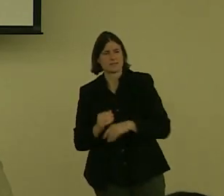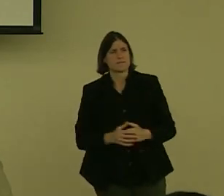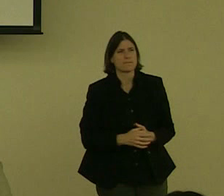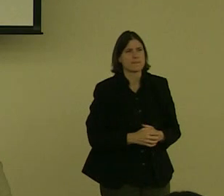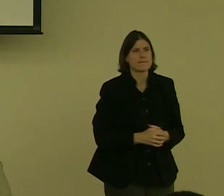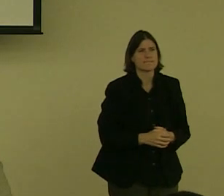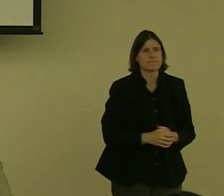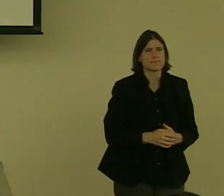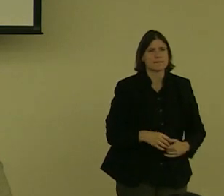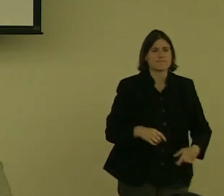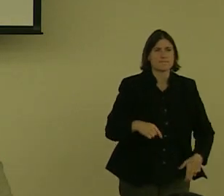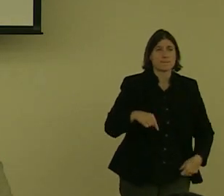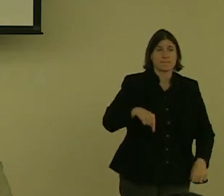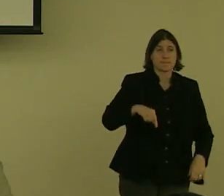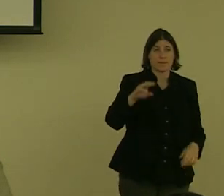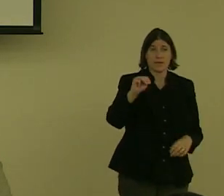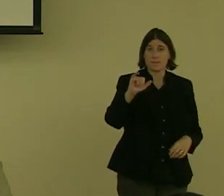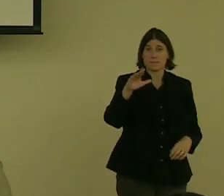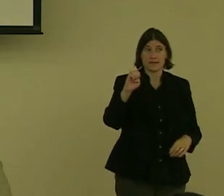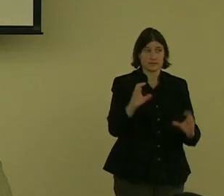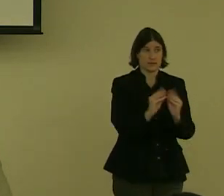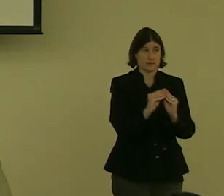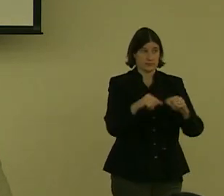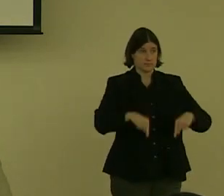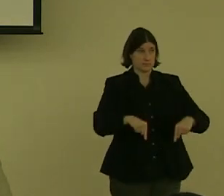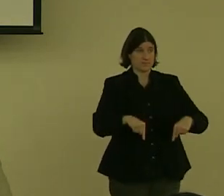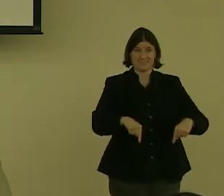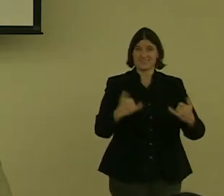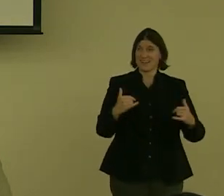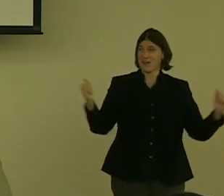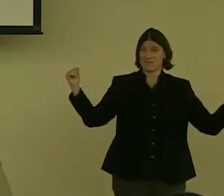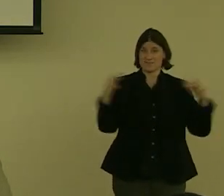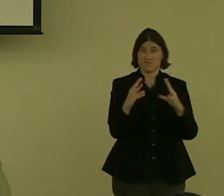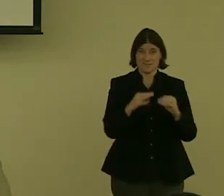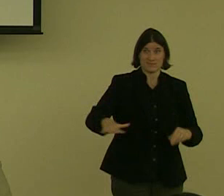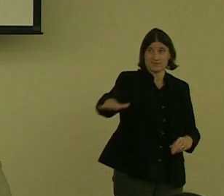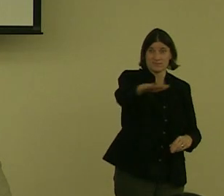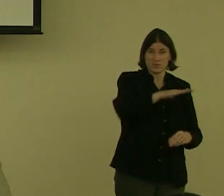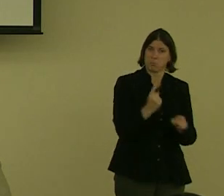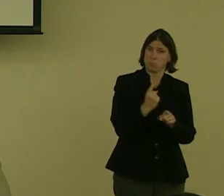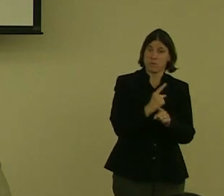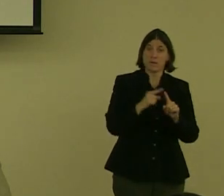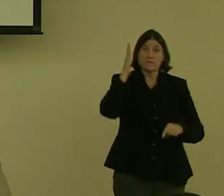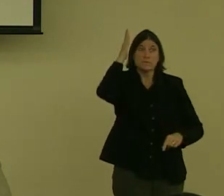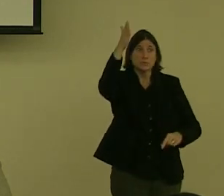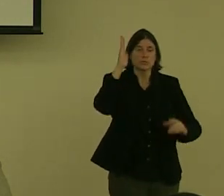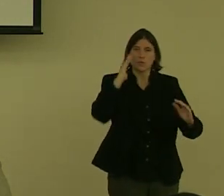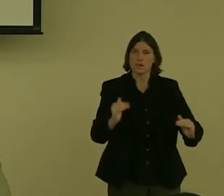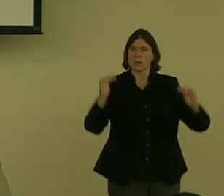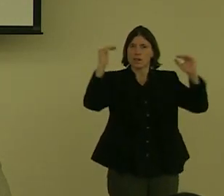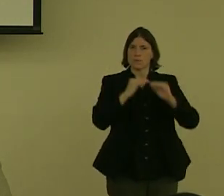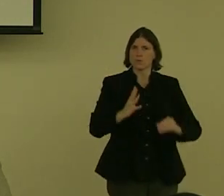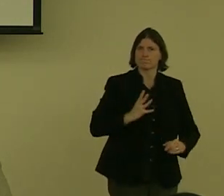stuff academically, is that also always here? I think that is opening up. I was on a panel at the Modern